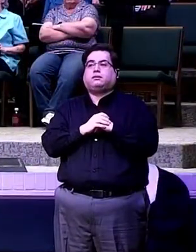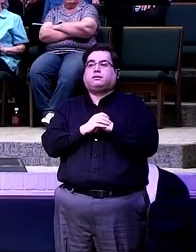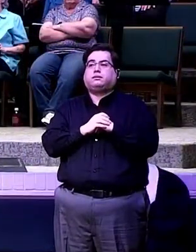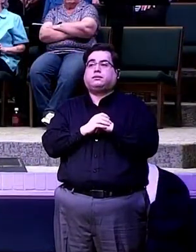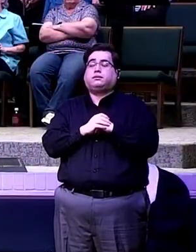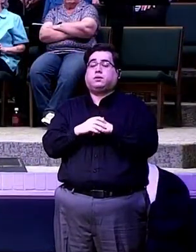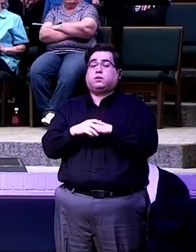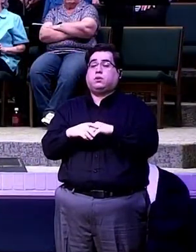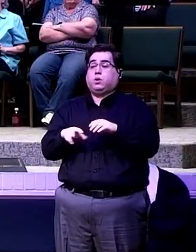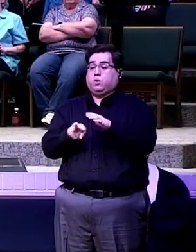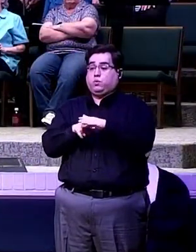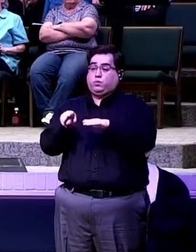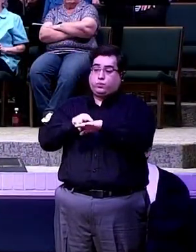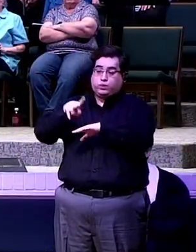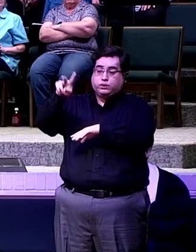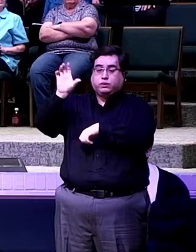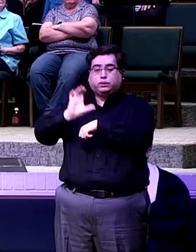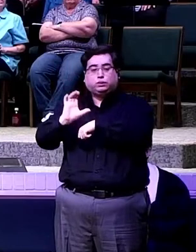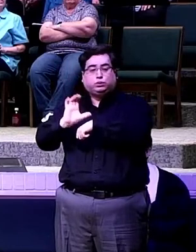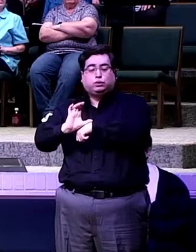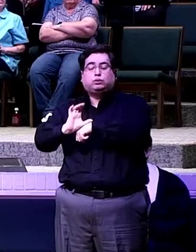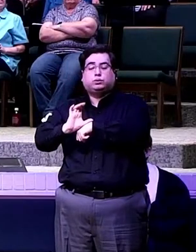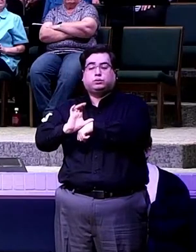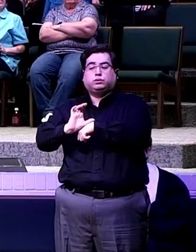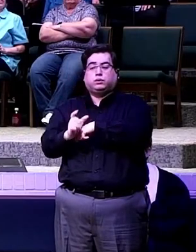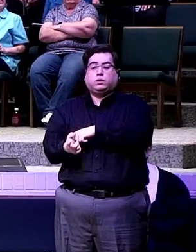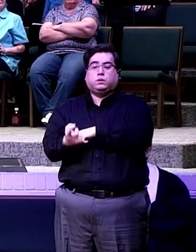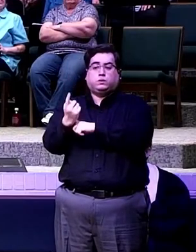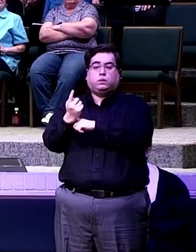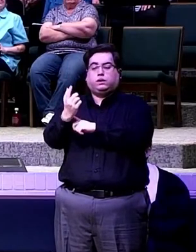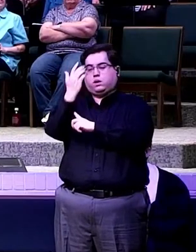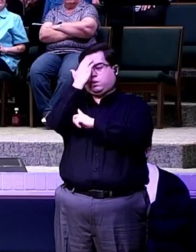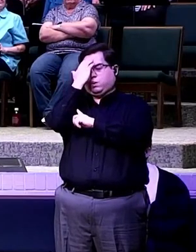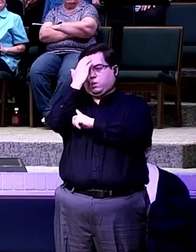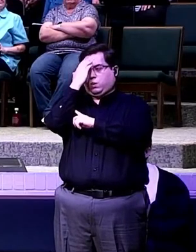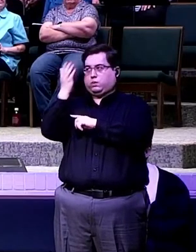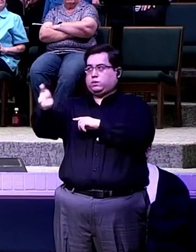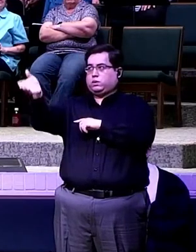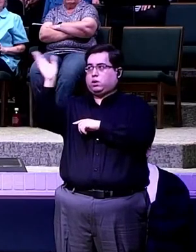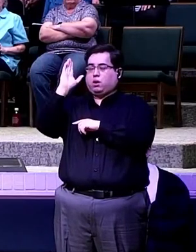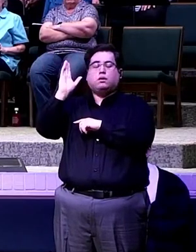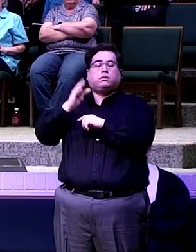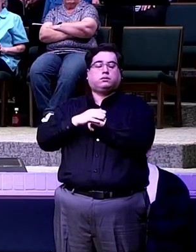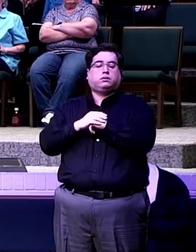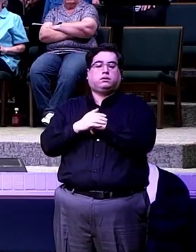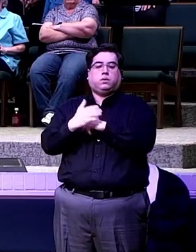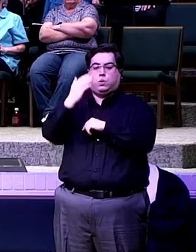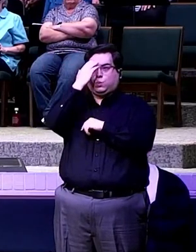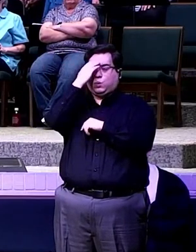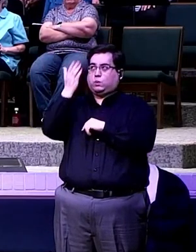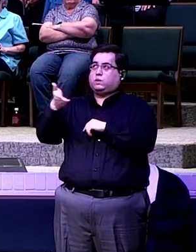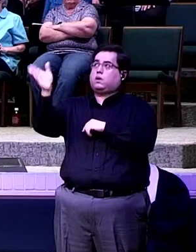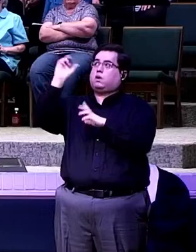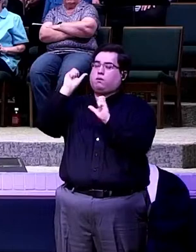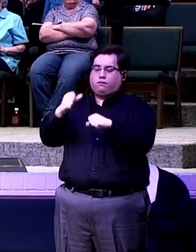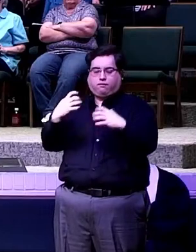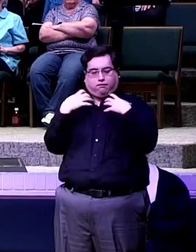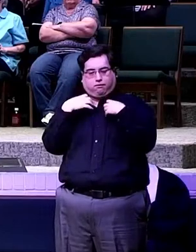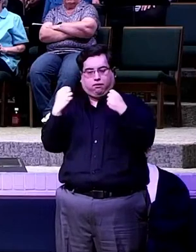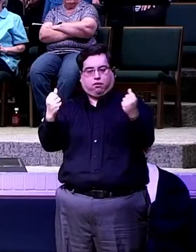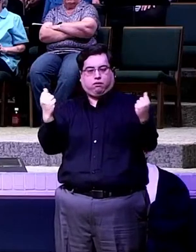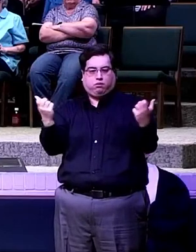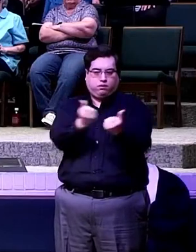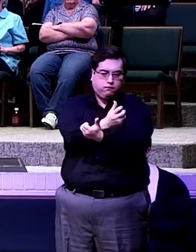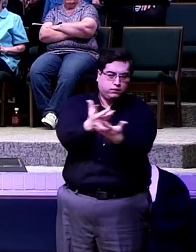A resurrected church is one that knows God has the power to bring healing and